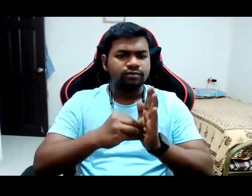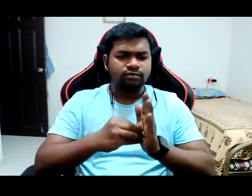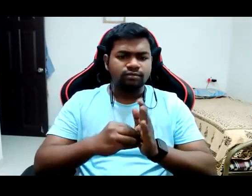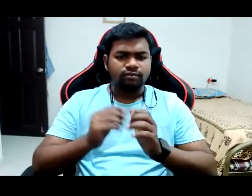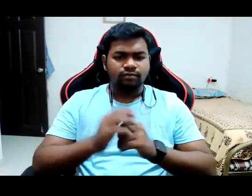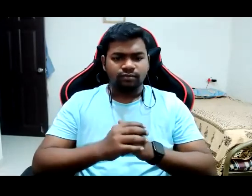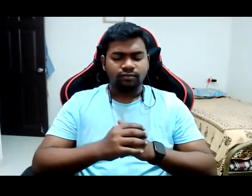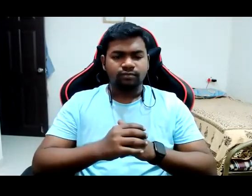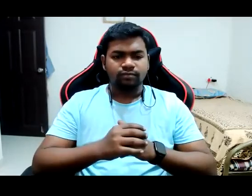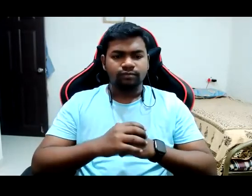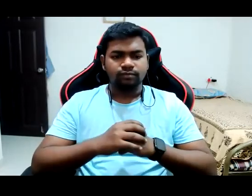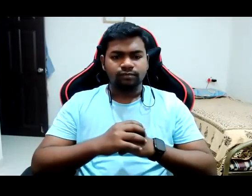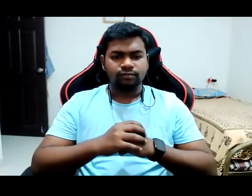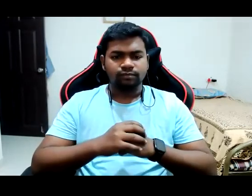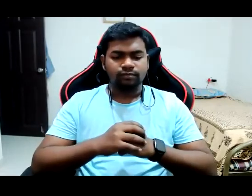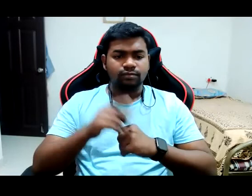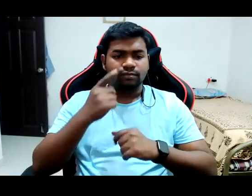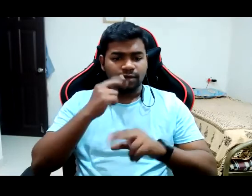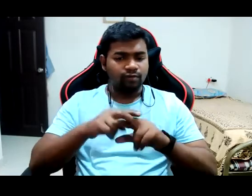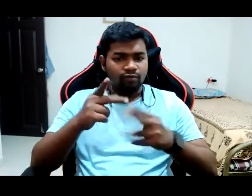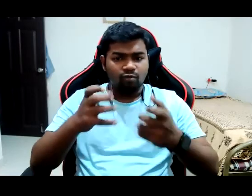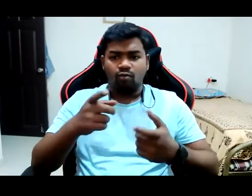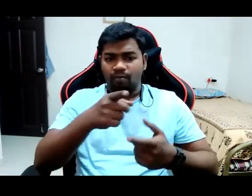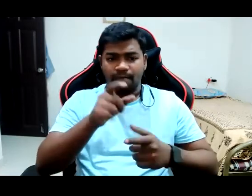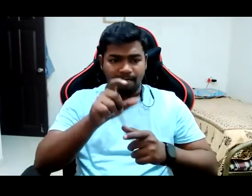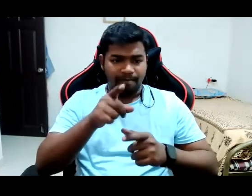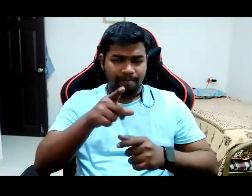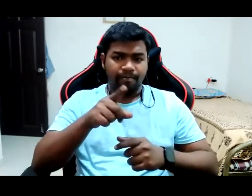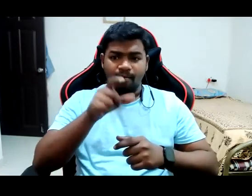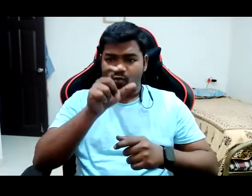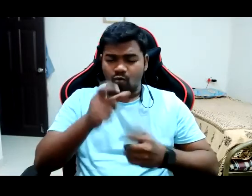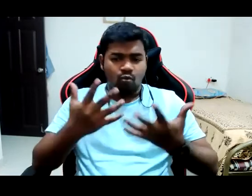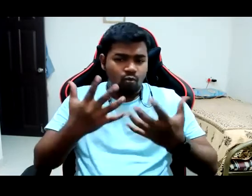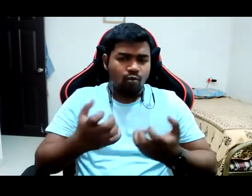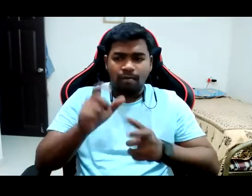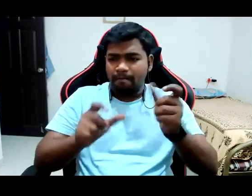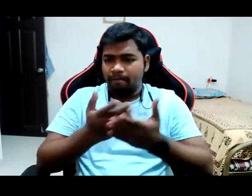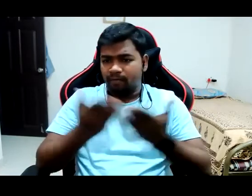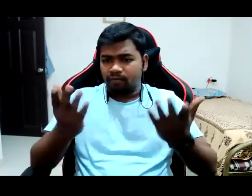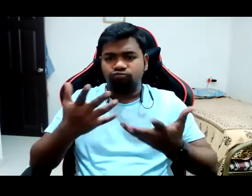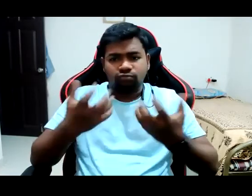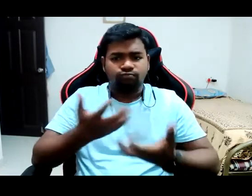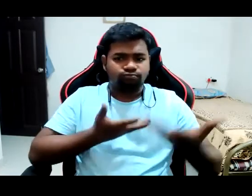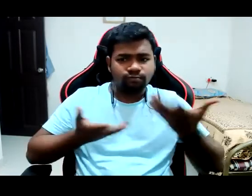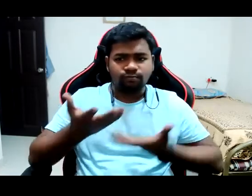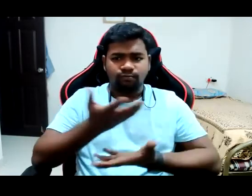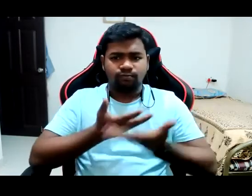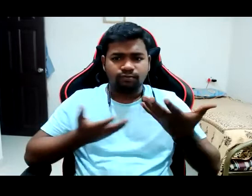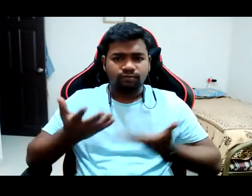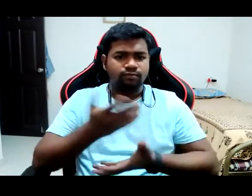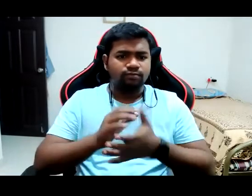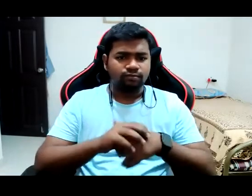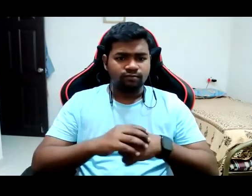free to stop me. Really want this to be an interactive session. So any questions right now? So, hi Karthik, Ankit this